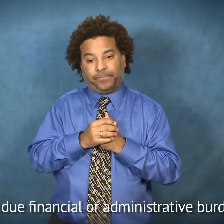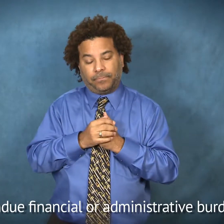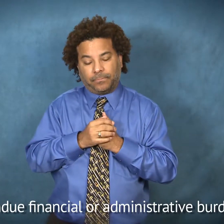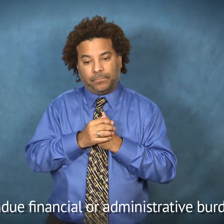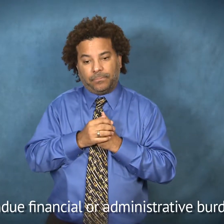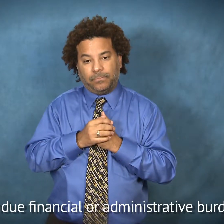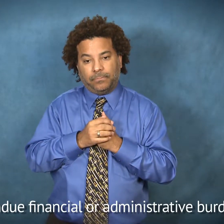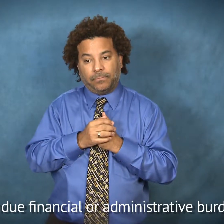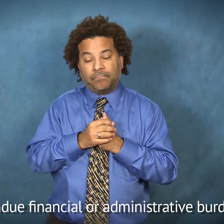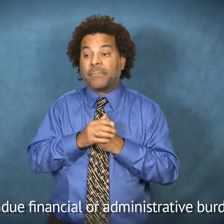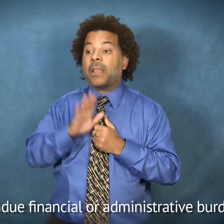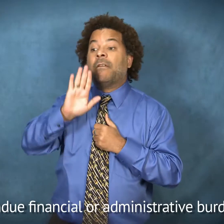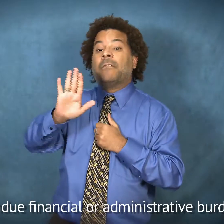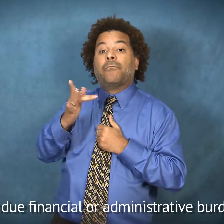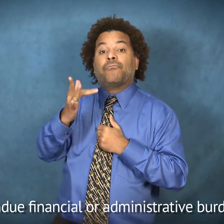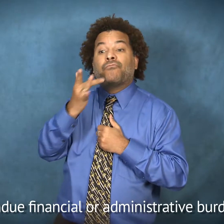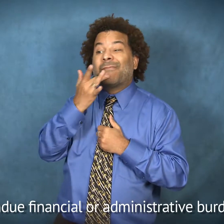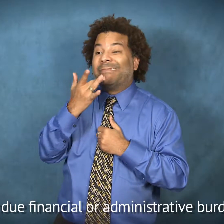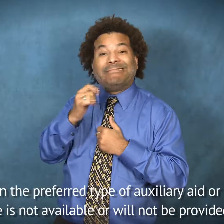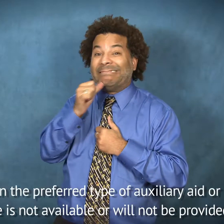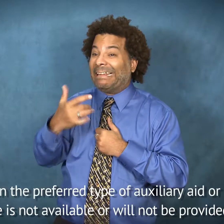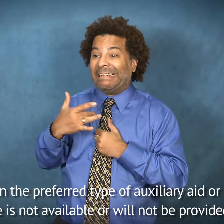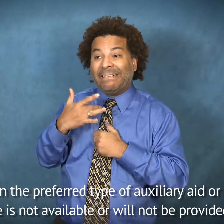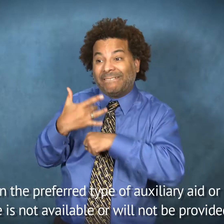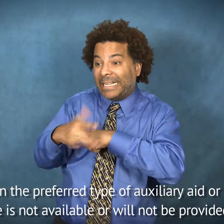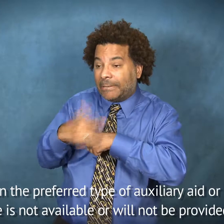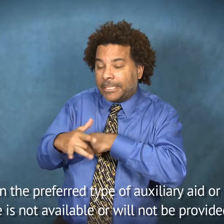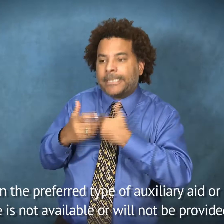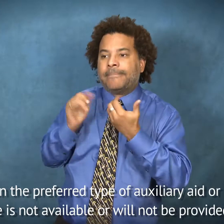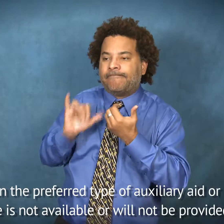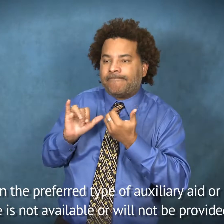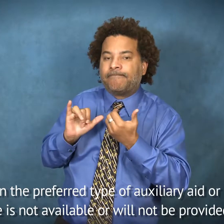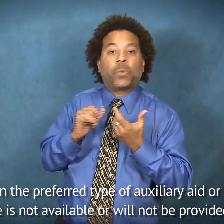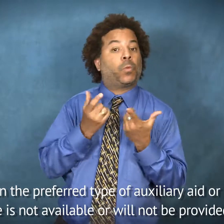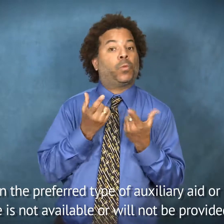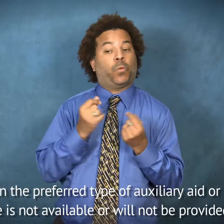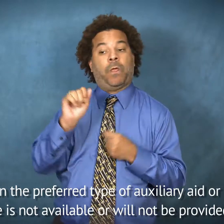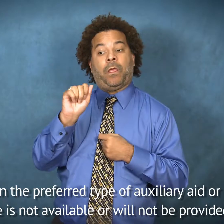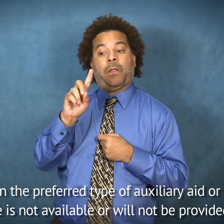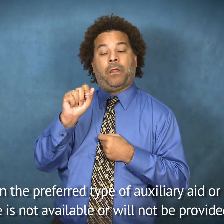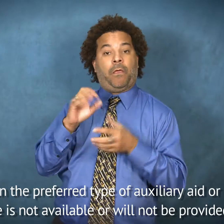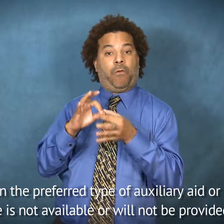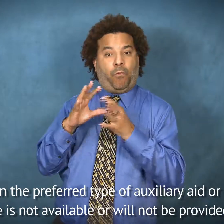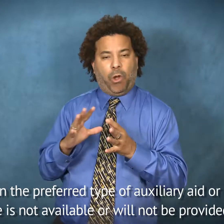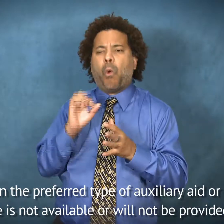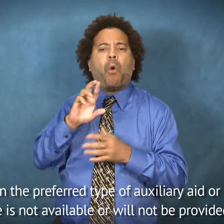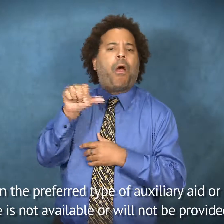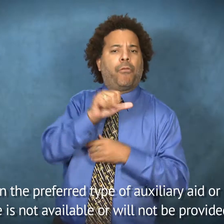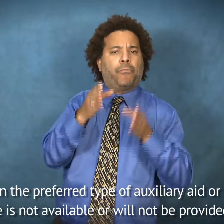burden. When the preferred type of auxiliary aid or service is not available or will not be provided, the ADA coordinator or designee